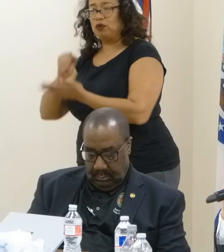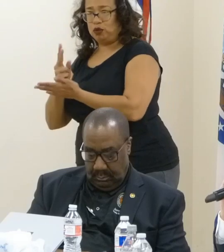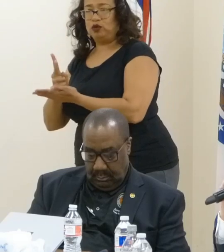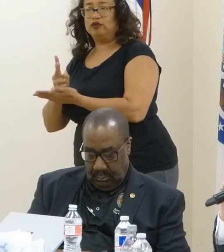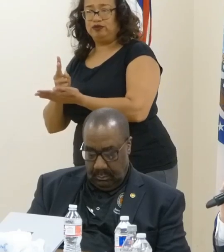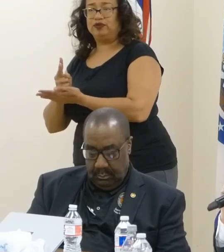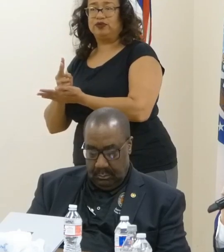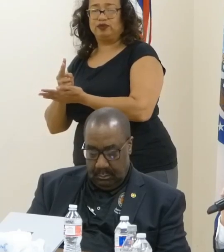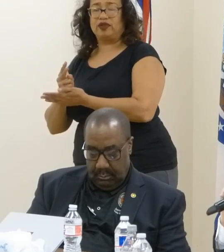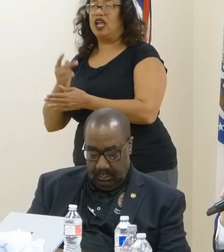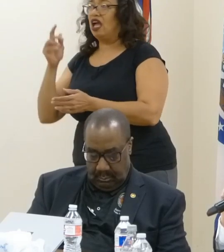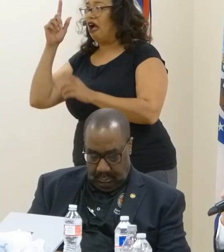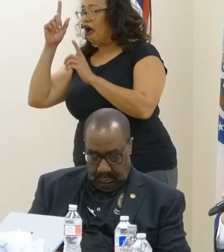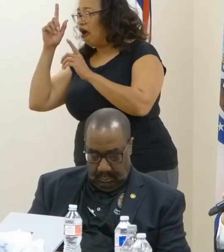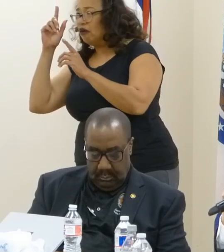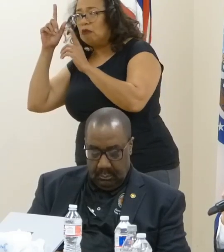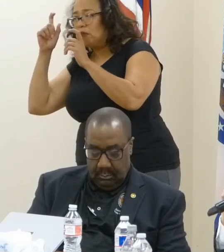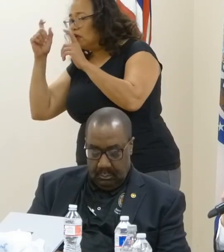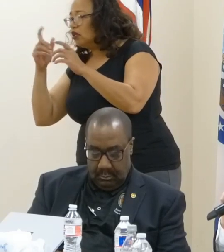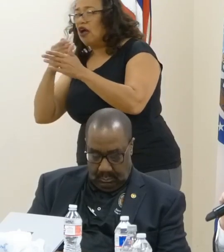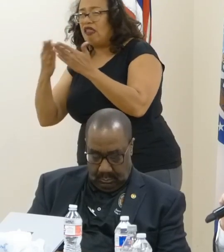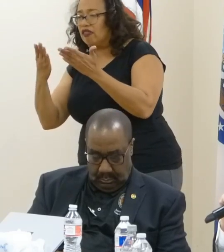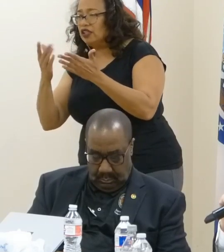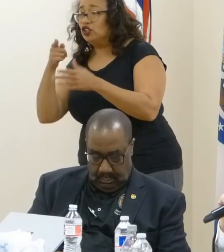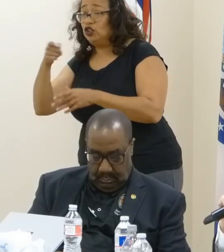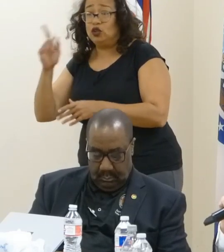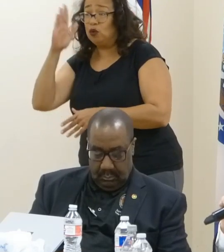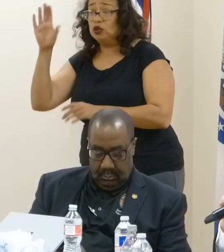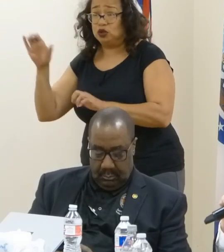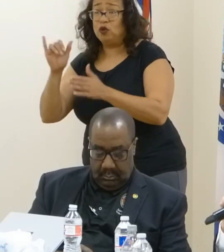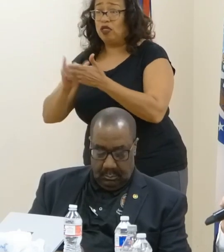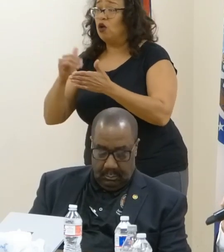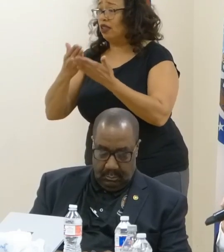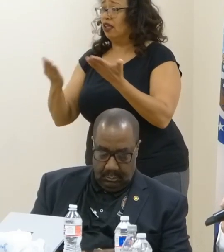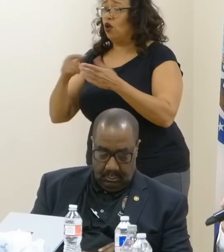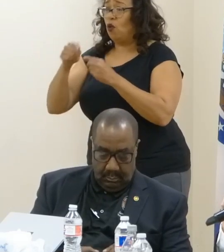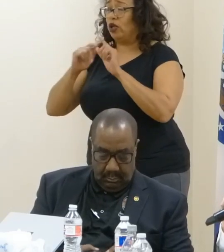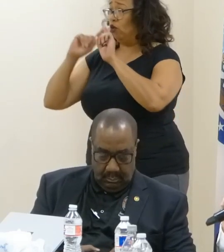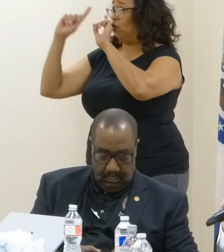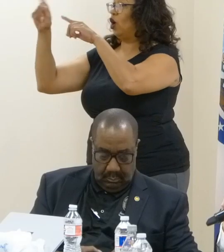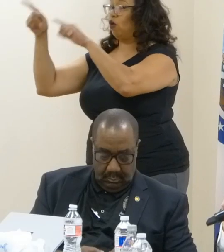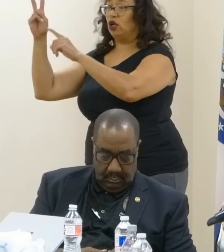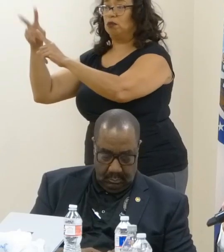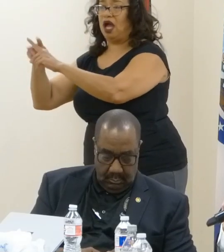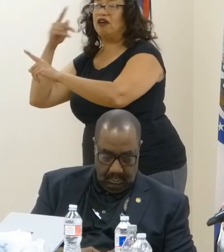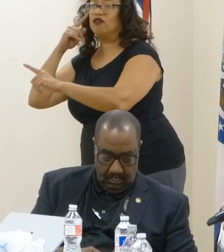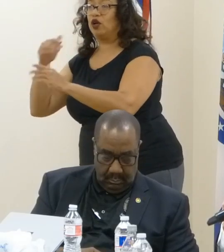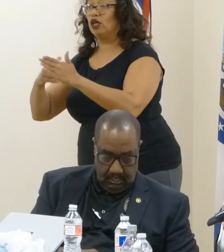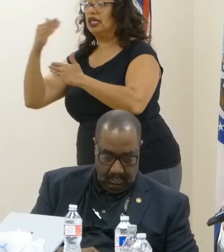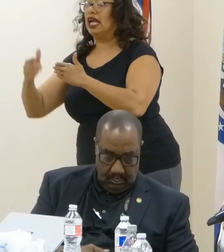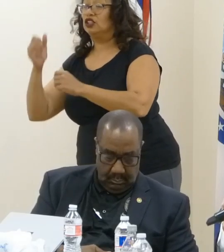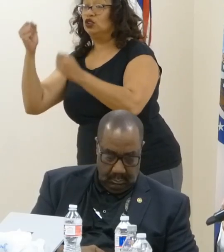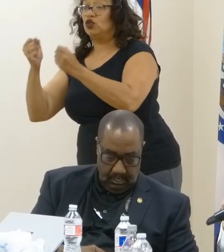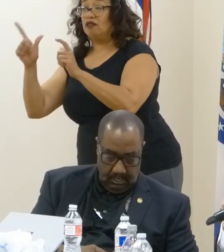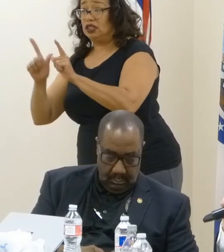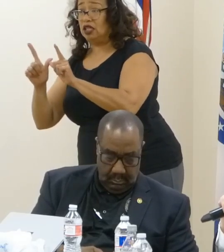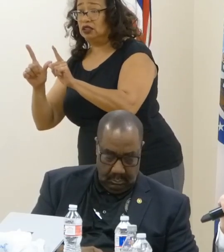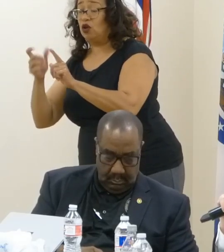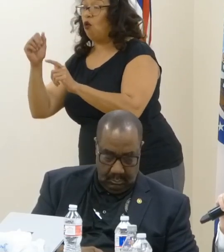things. Others are things that you will do when you go in to get your next driver's license or